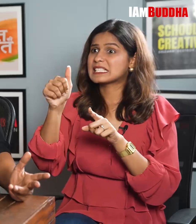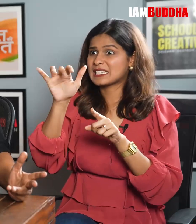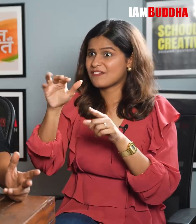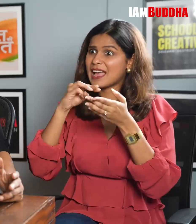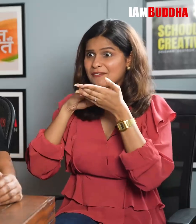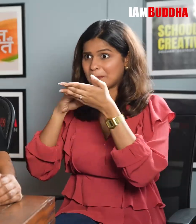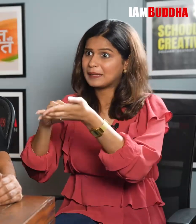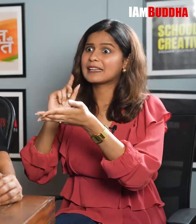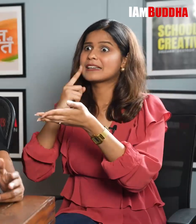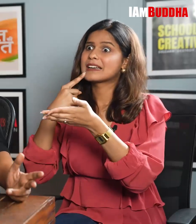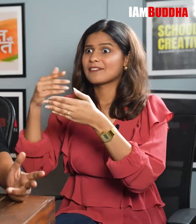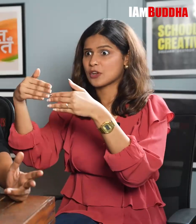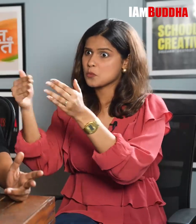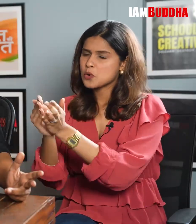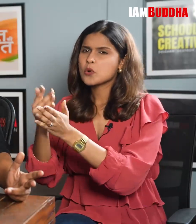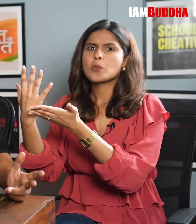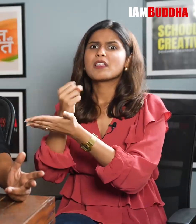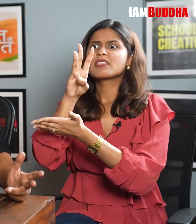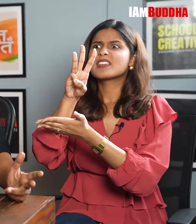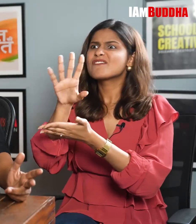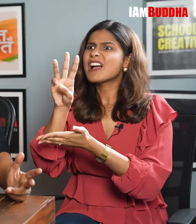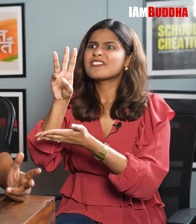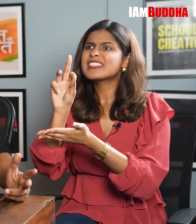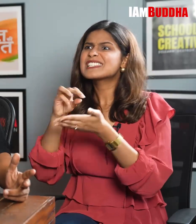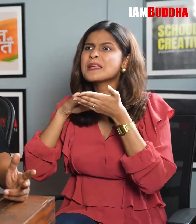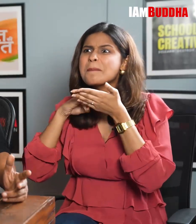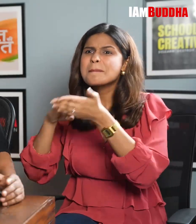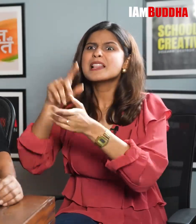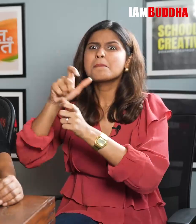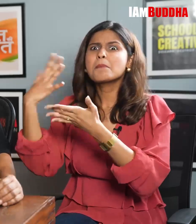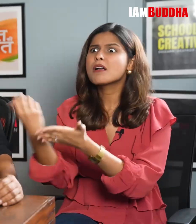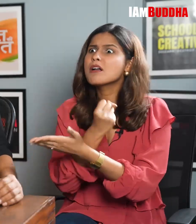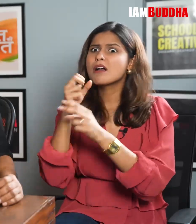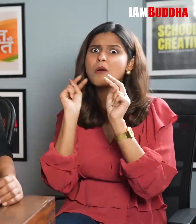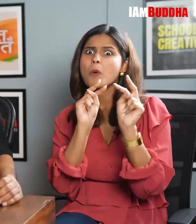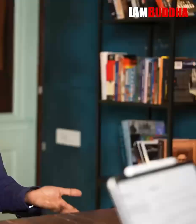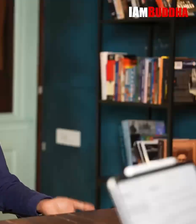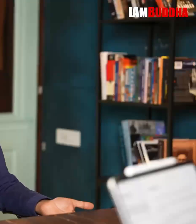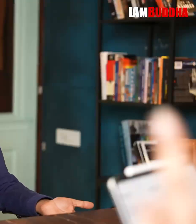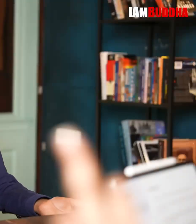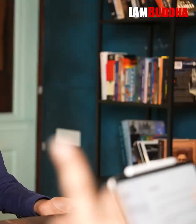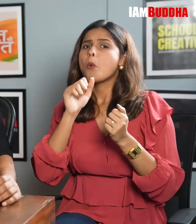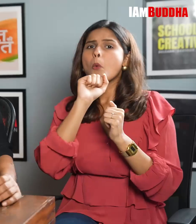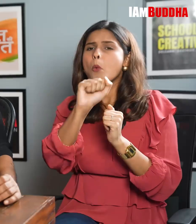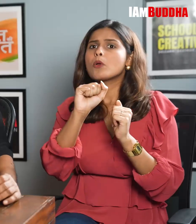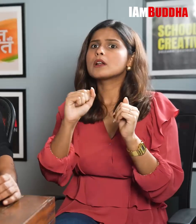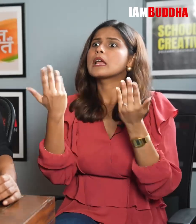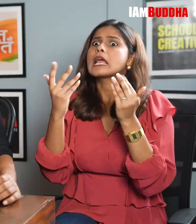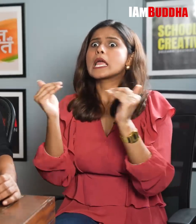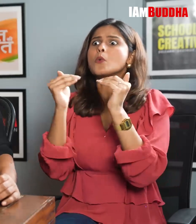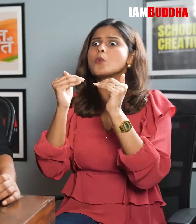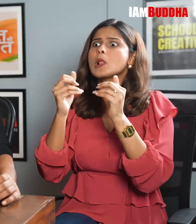million people, you'll get 35, 30 million people watching your shows. And so, what happens to your equal